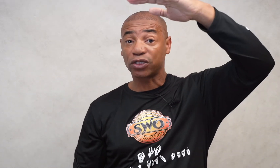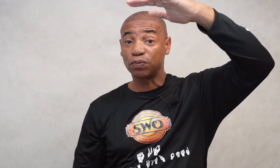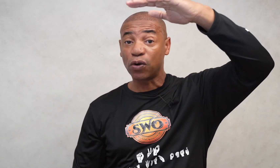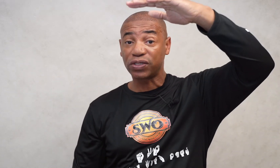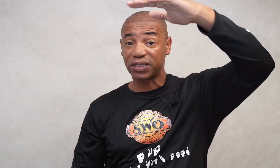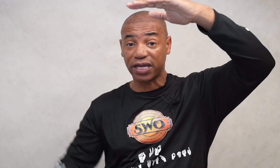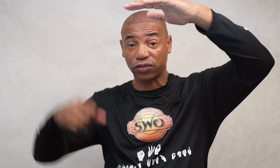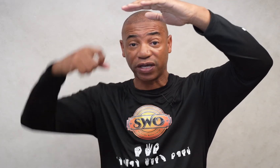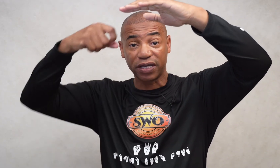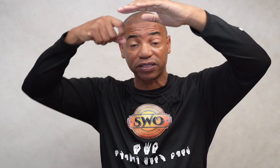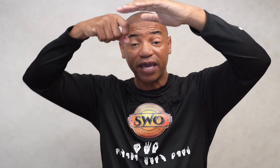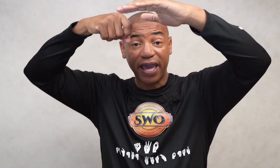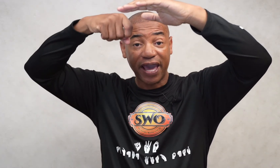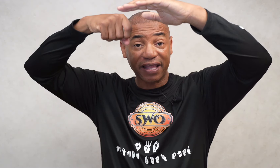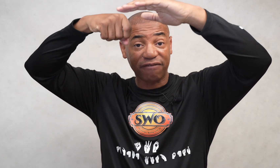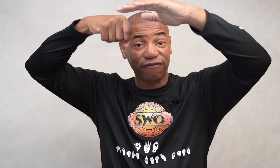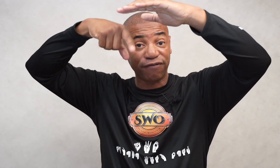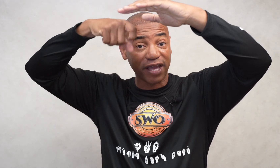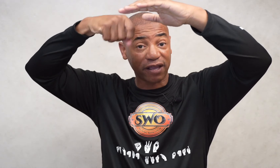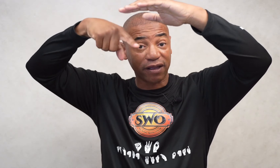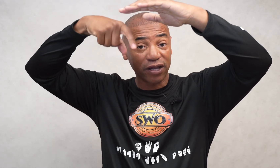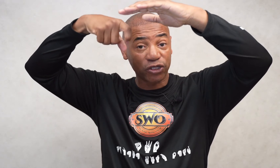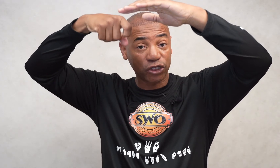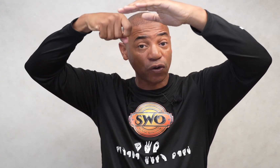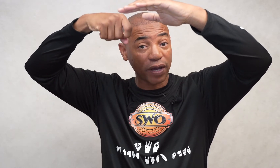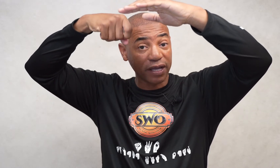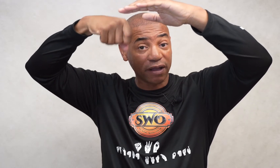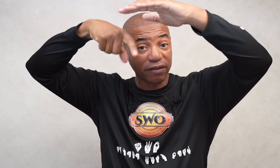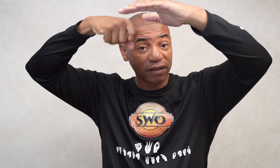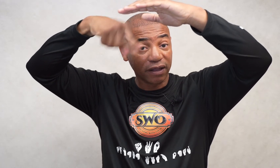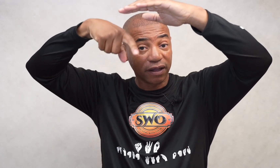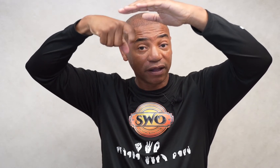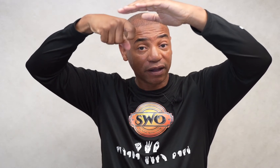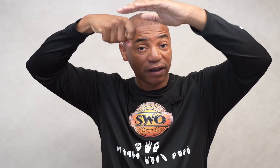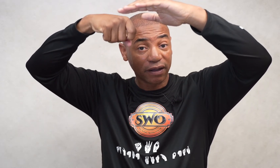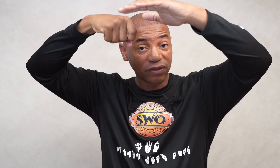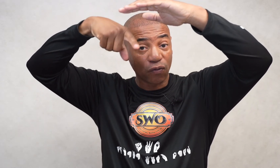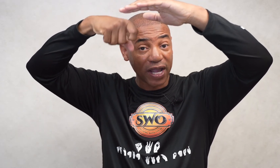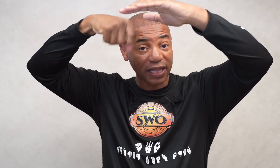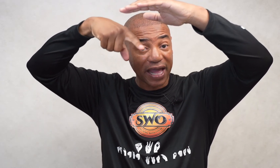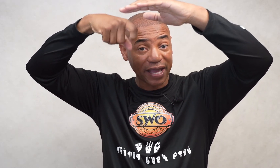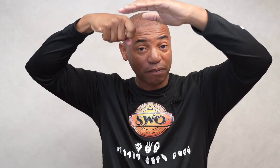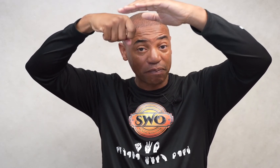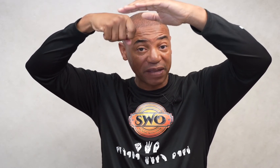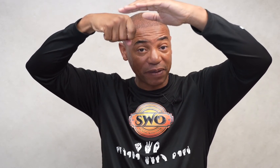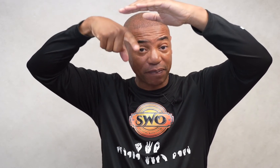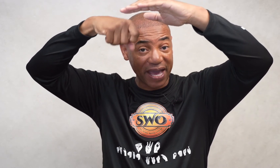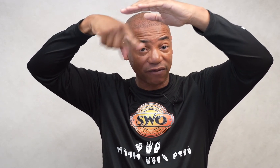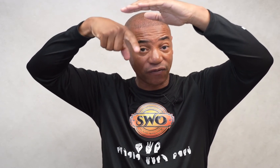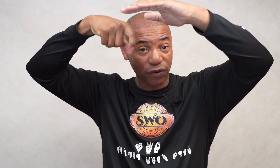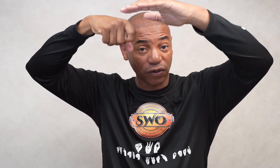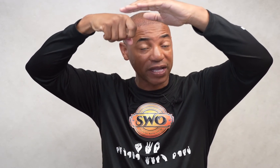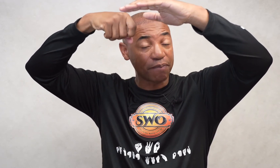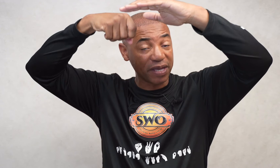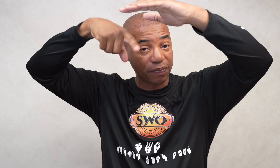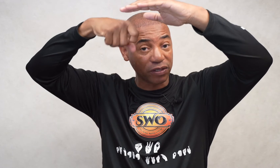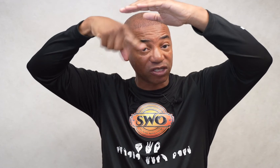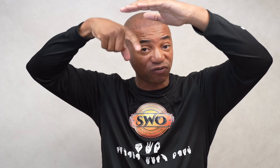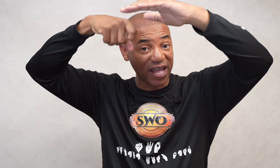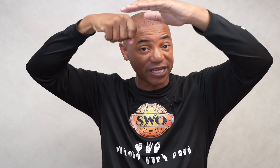smoke detector is, and I flick, showing the red light beeping back and forth, or not beeping, just flashing